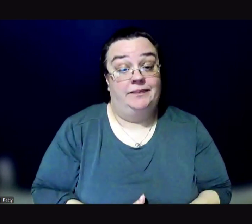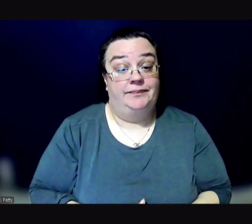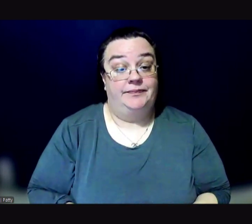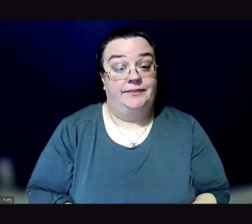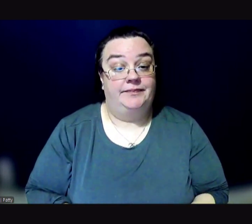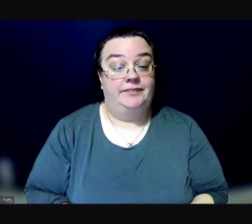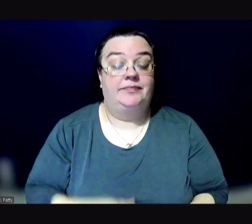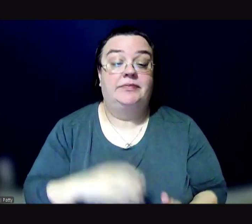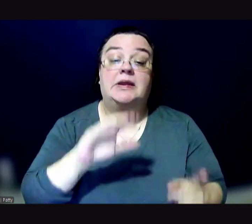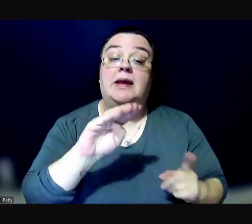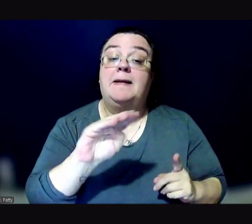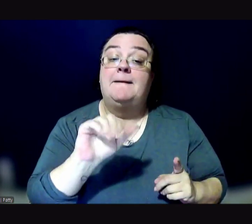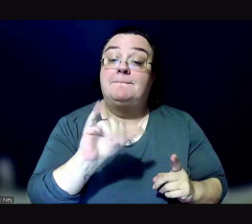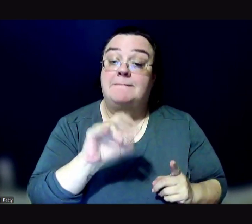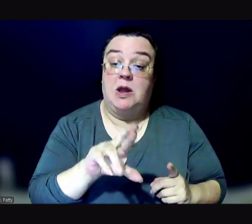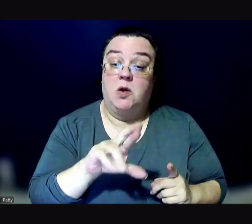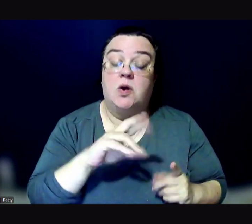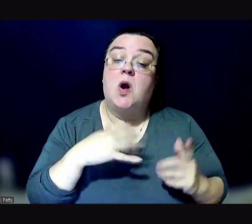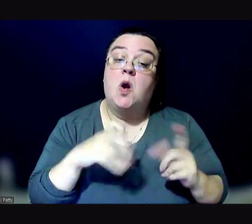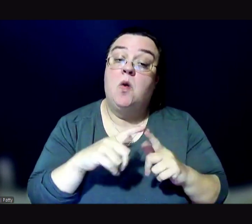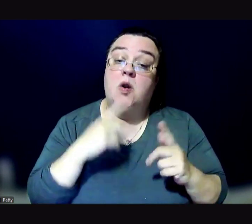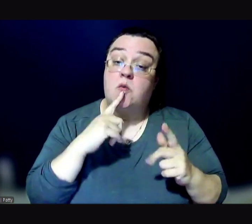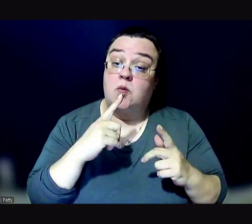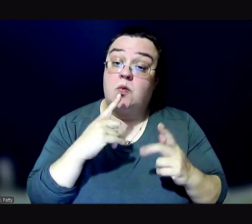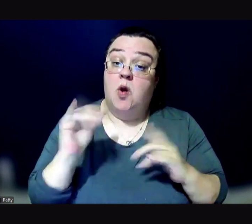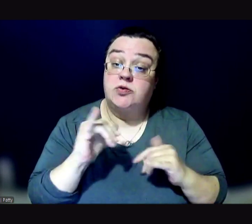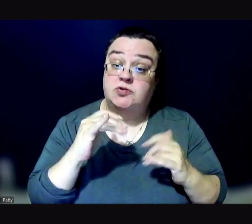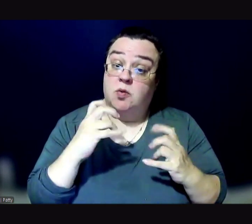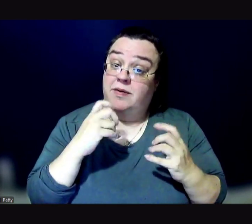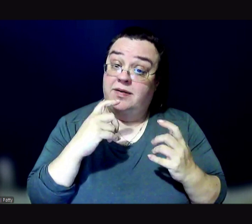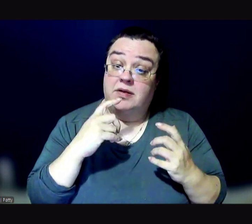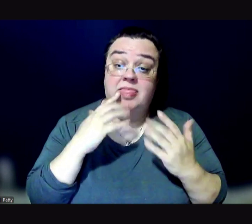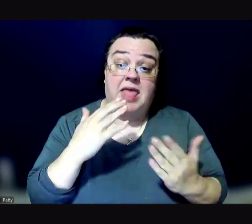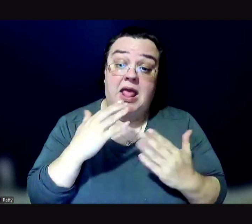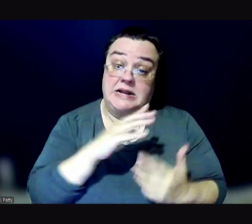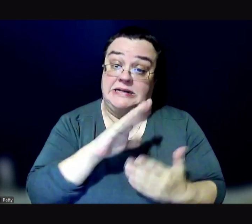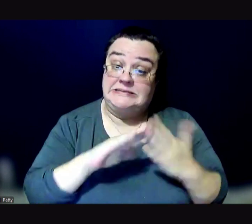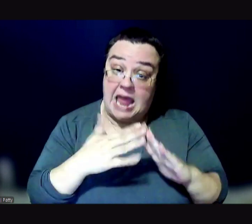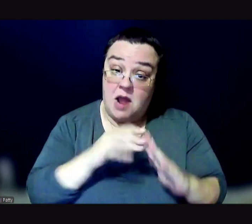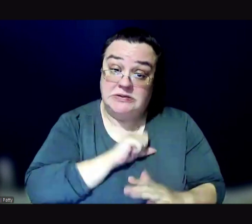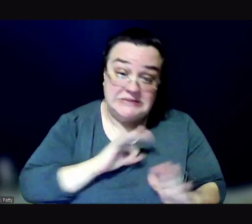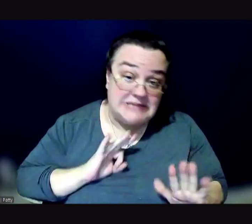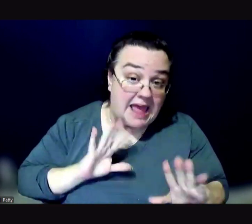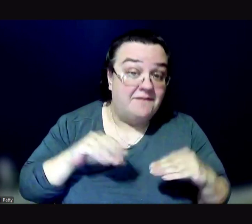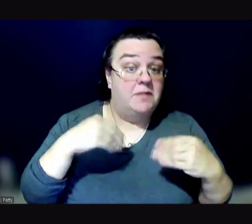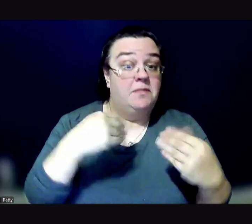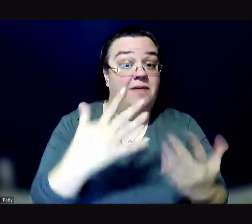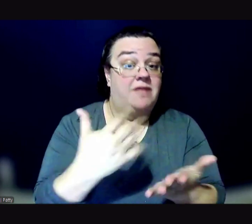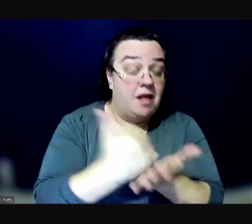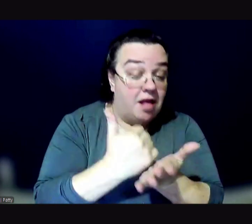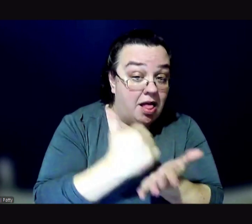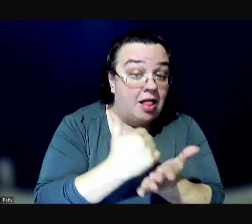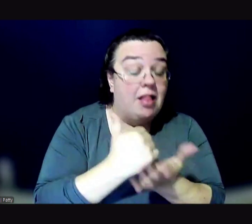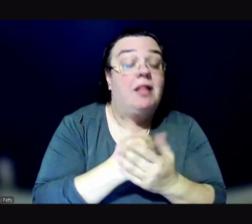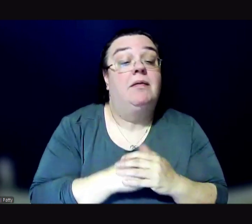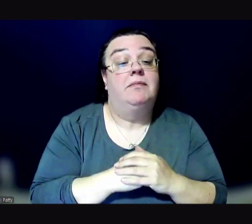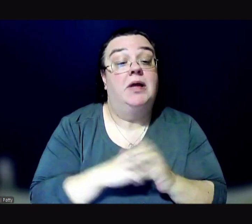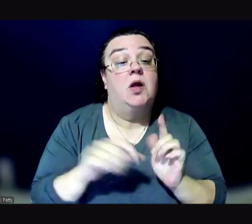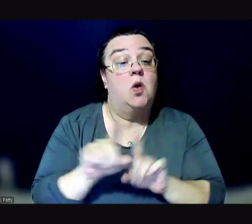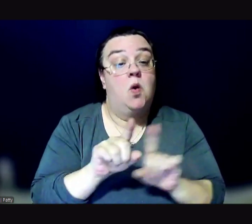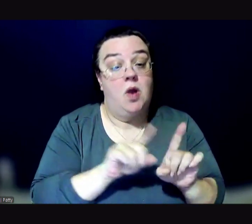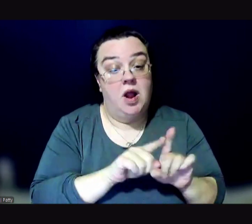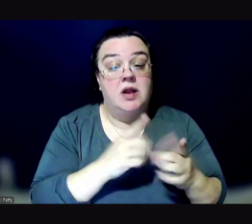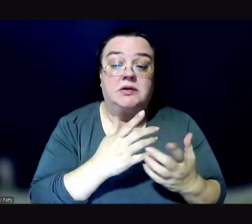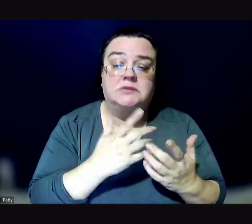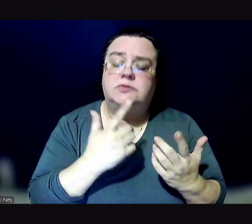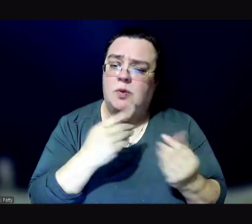And let me also just quickly thank the town staff for providing the help and the some of the insulation or